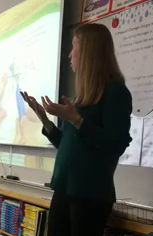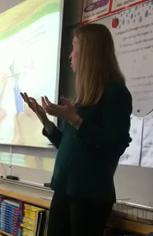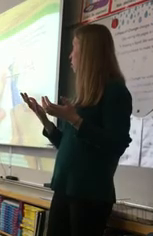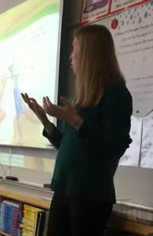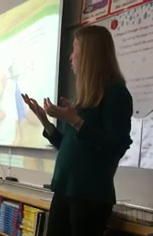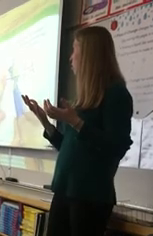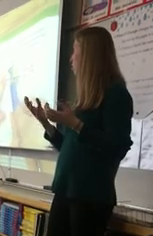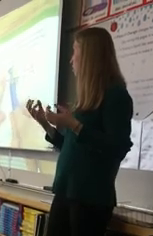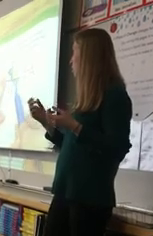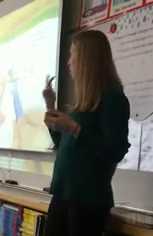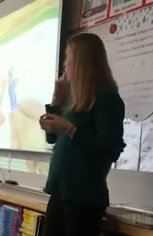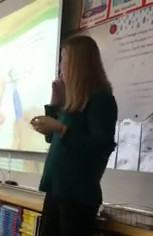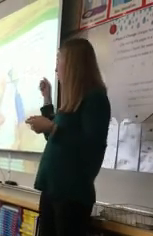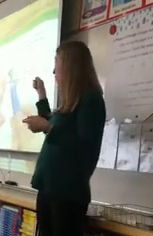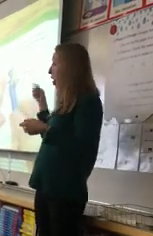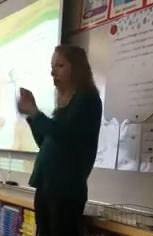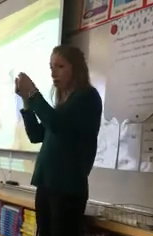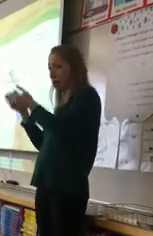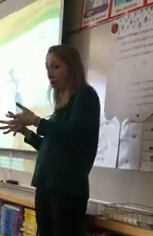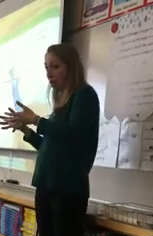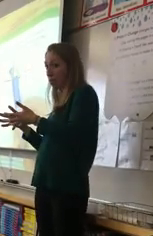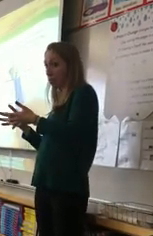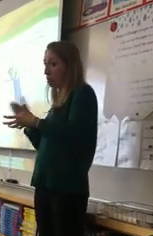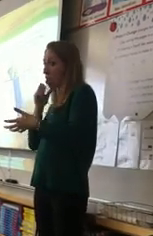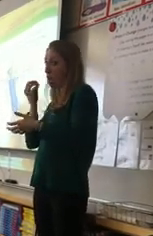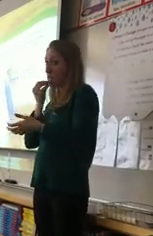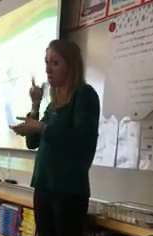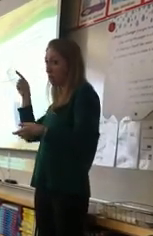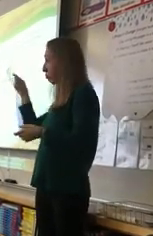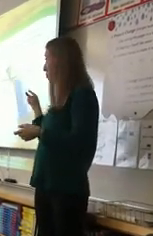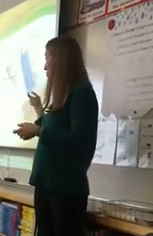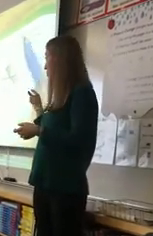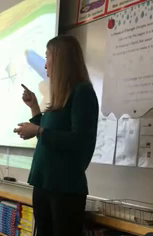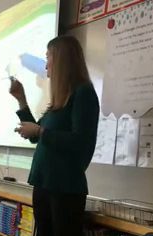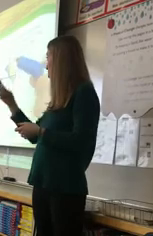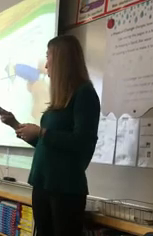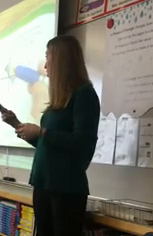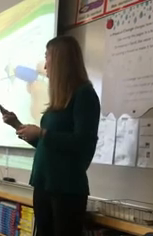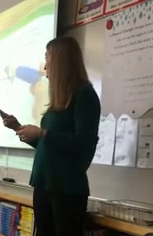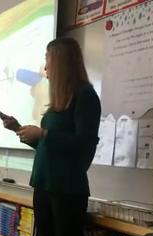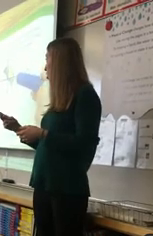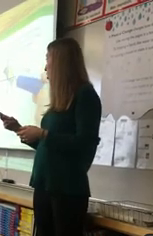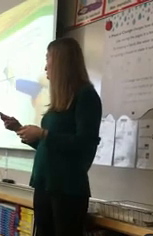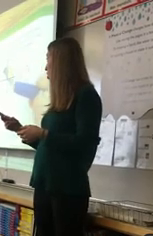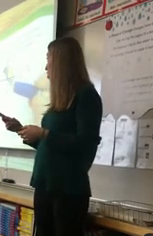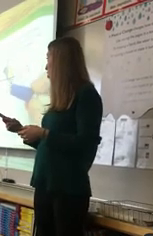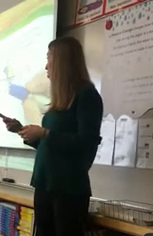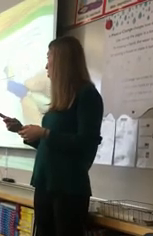over. So 1/4. So how many total pieces do we have all together? 1, 2, 3, 4, 5,